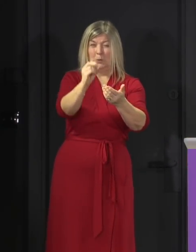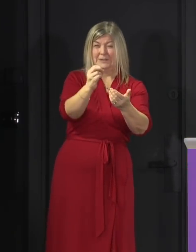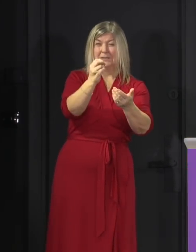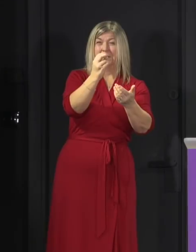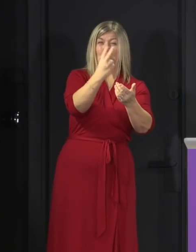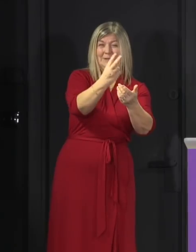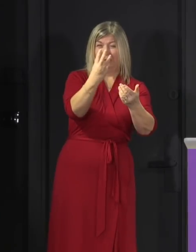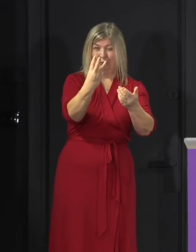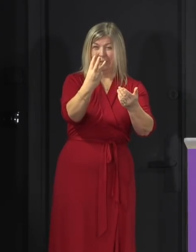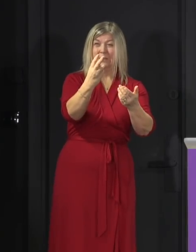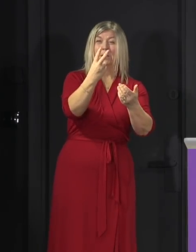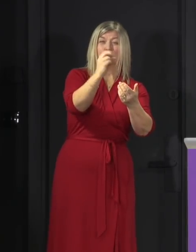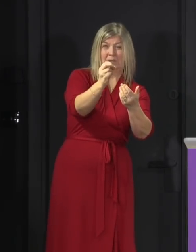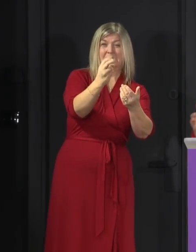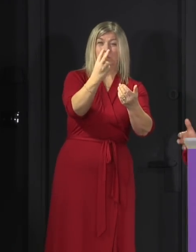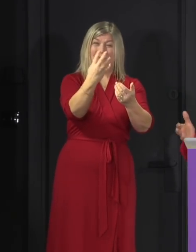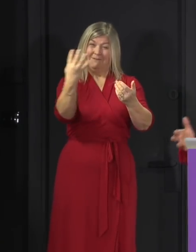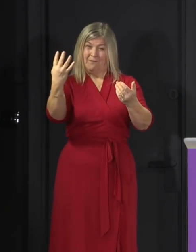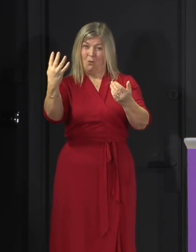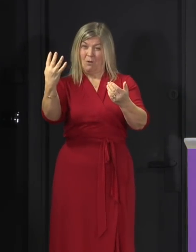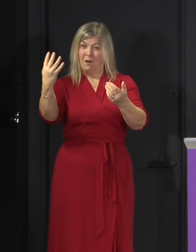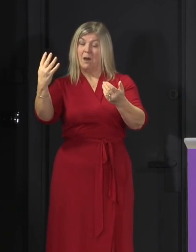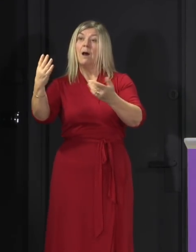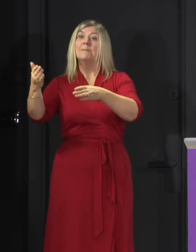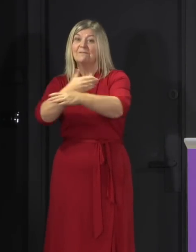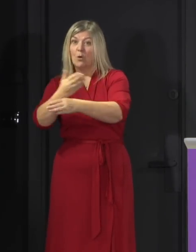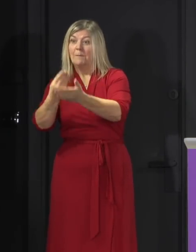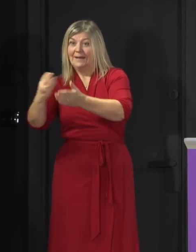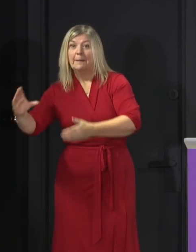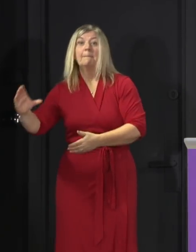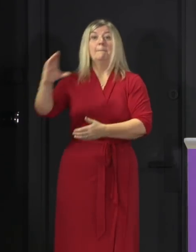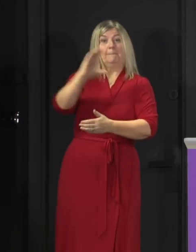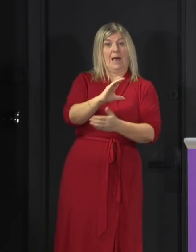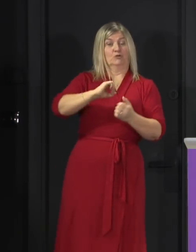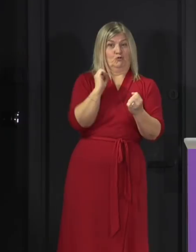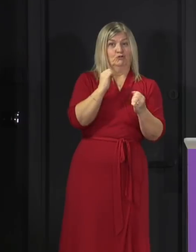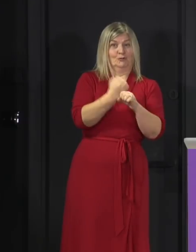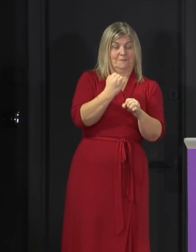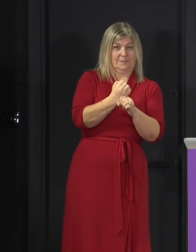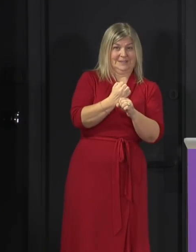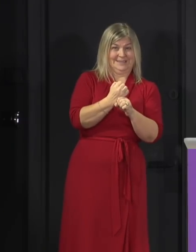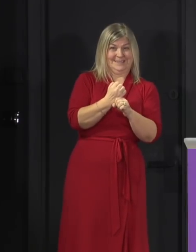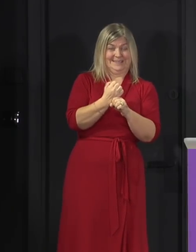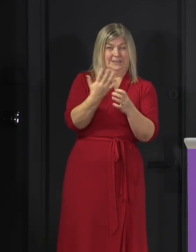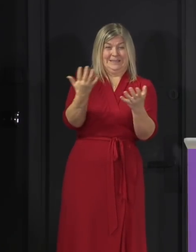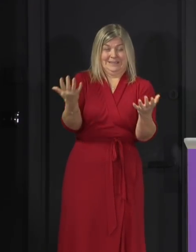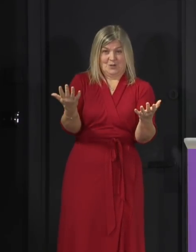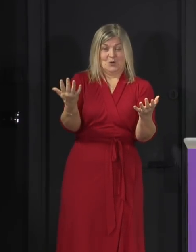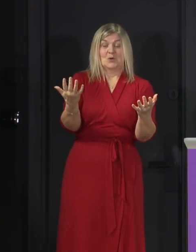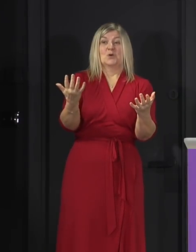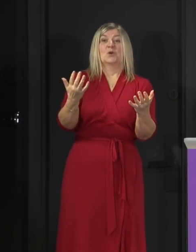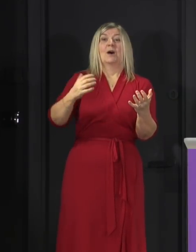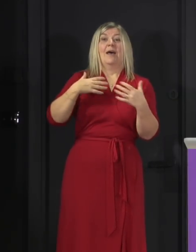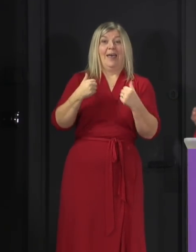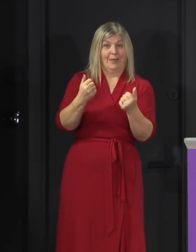2023-24 financial year before that money flowed back to the Scottish Government. So the Scottish budget, including the health